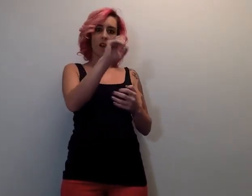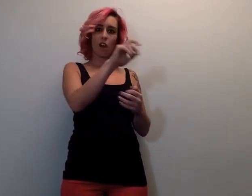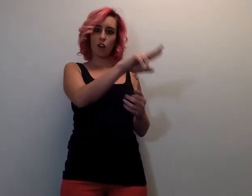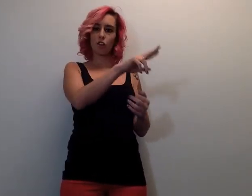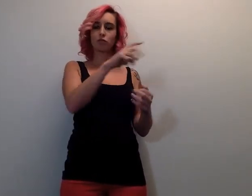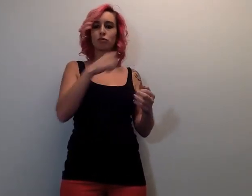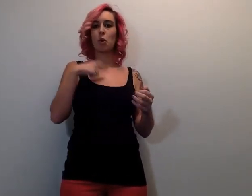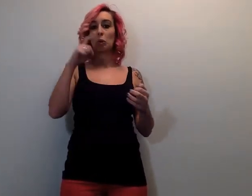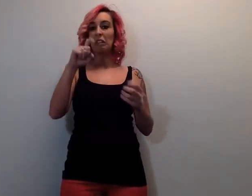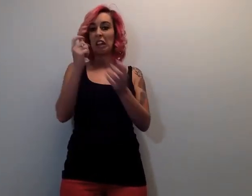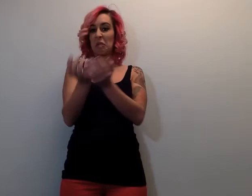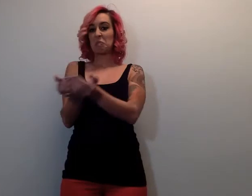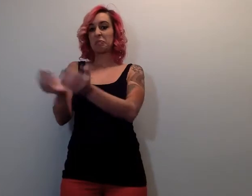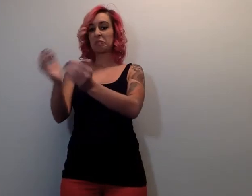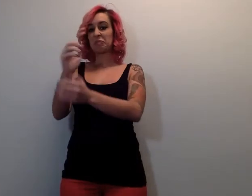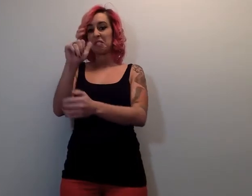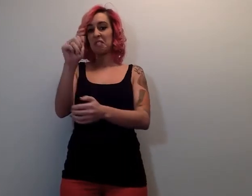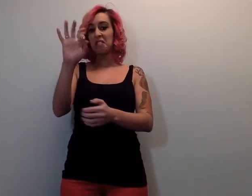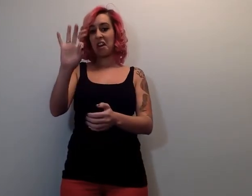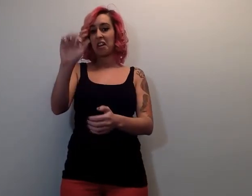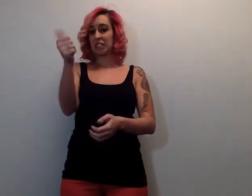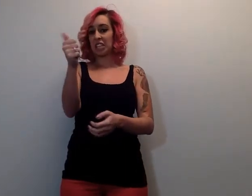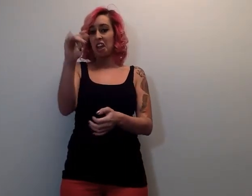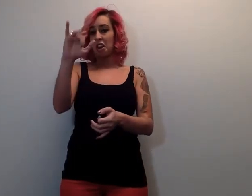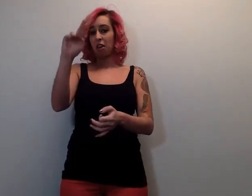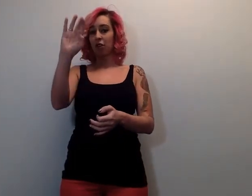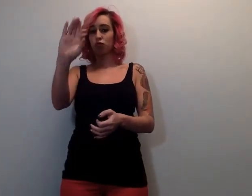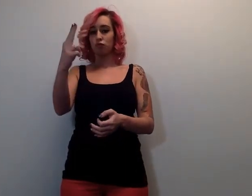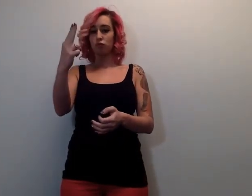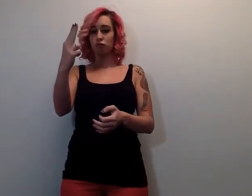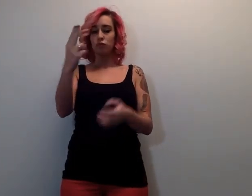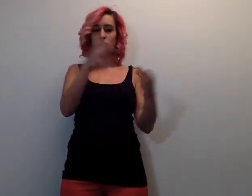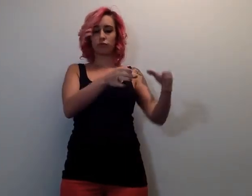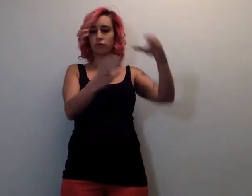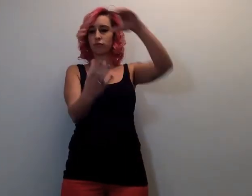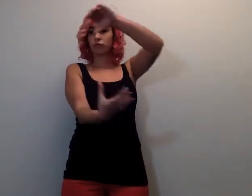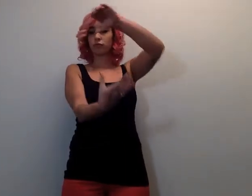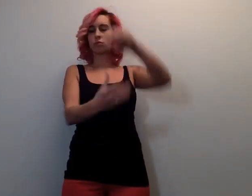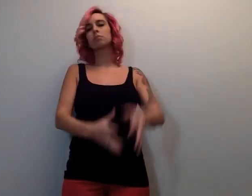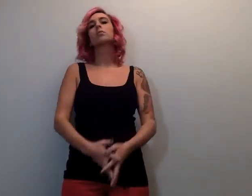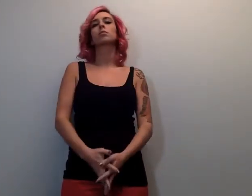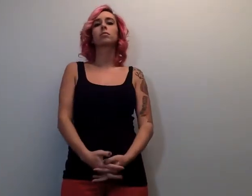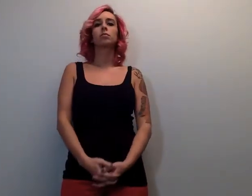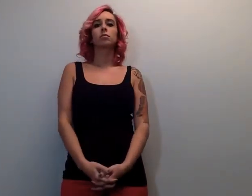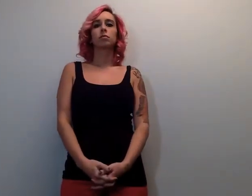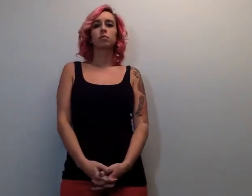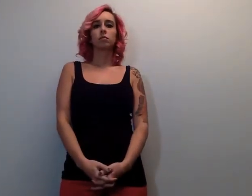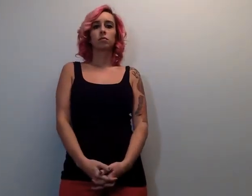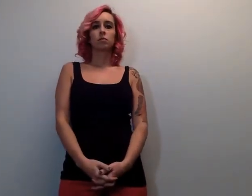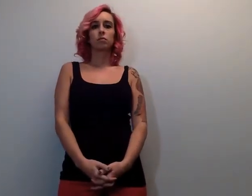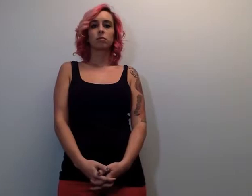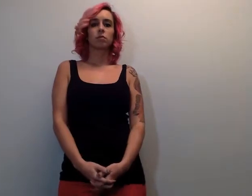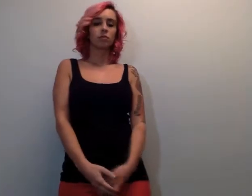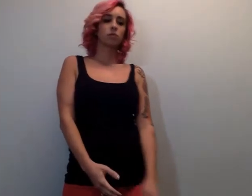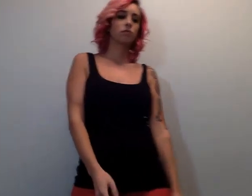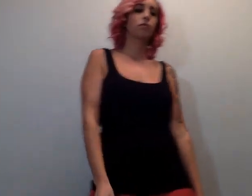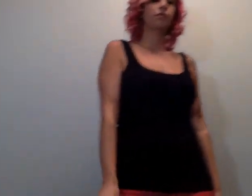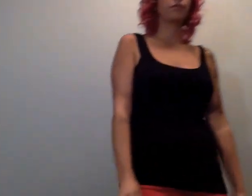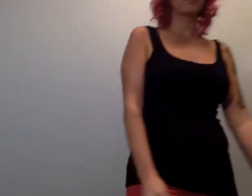Basically, my preference is a shortbread crust, and it's one that I prefer over graham cracker.